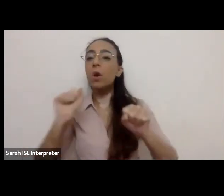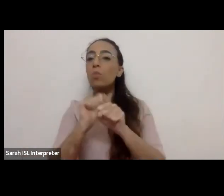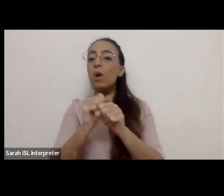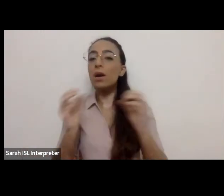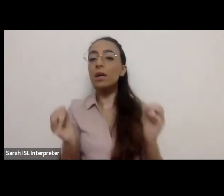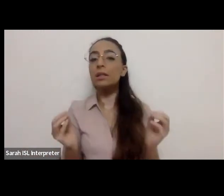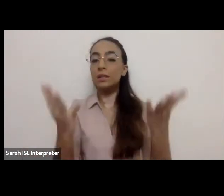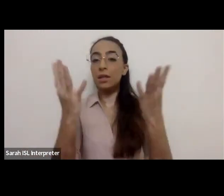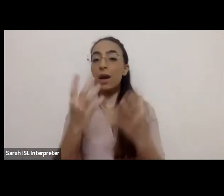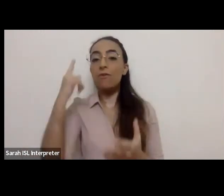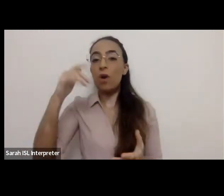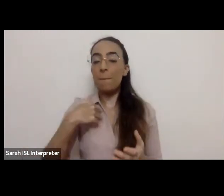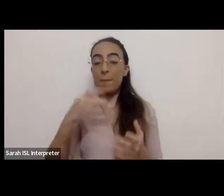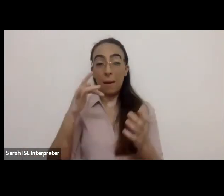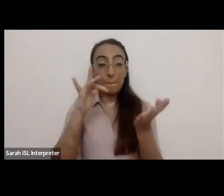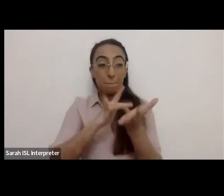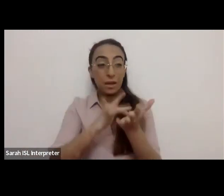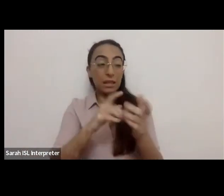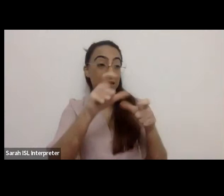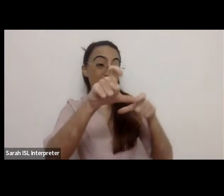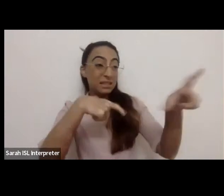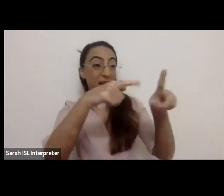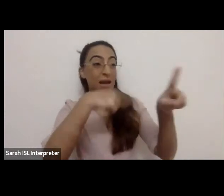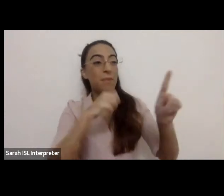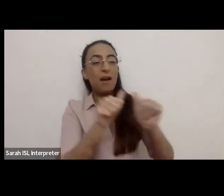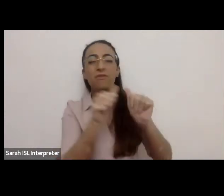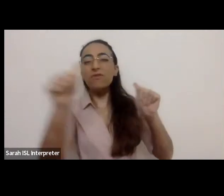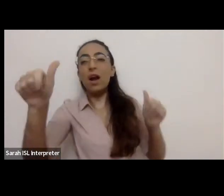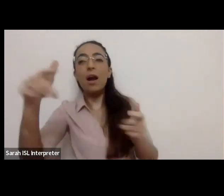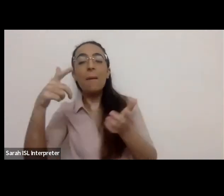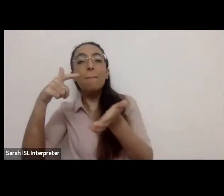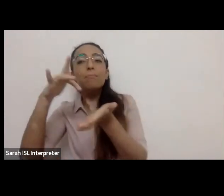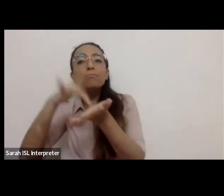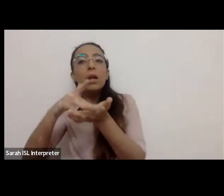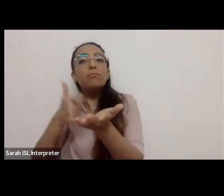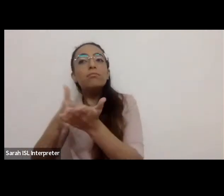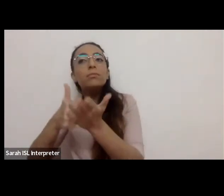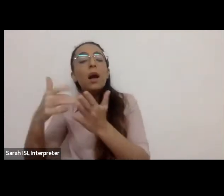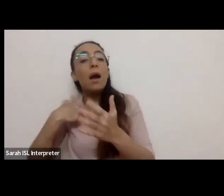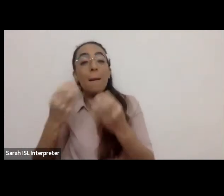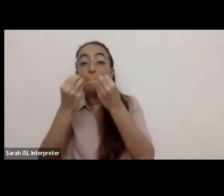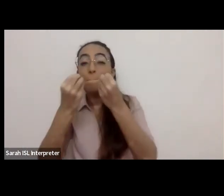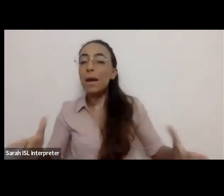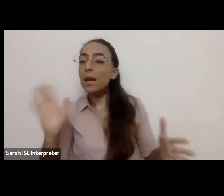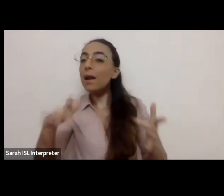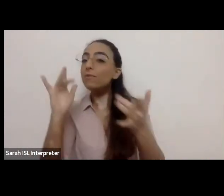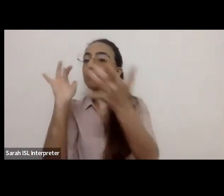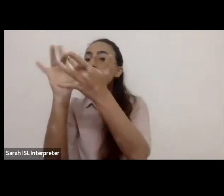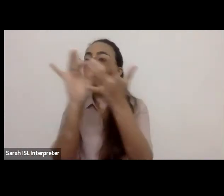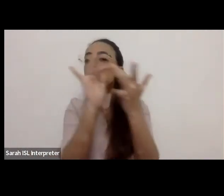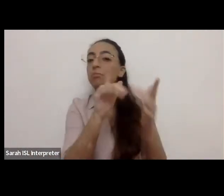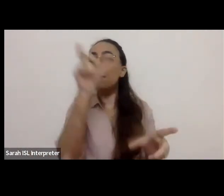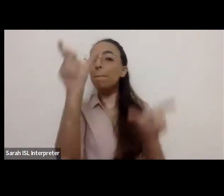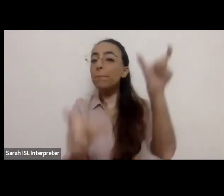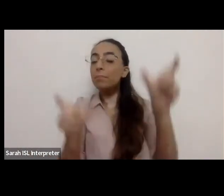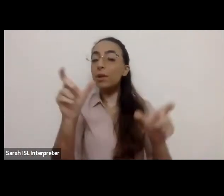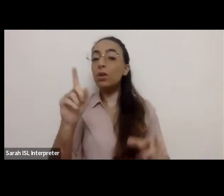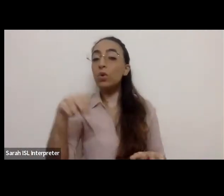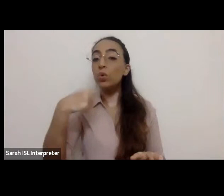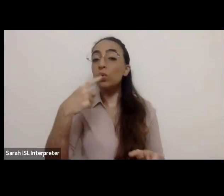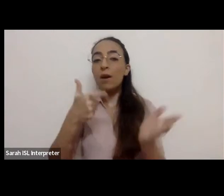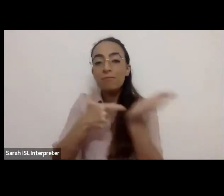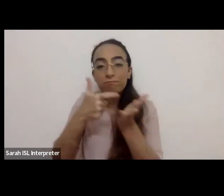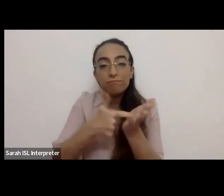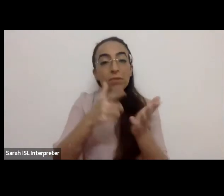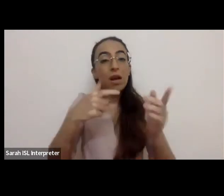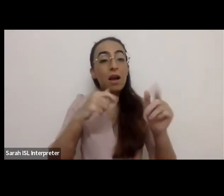in the region they come from. Largely, also, we have reached many people across the country who are from the rural part